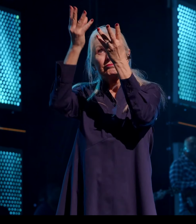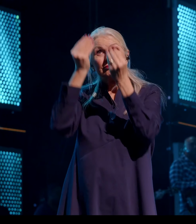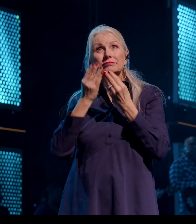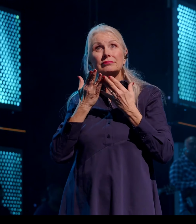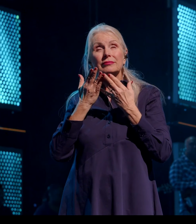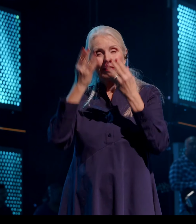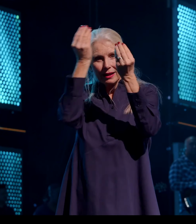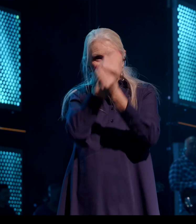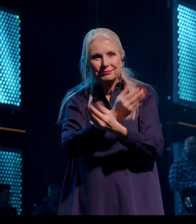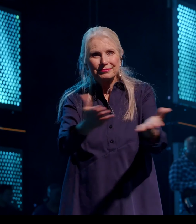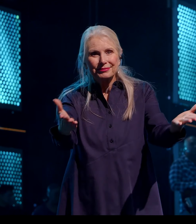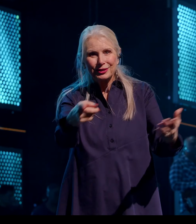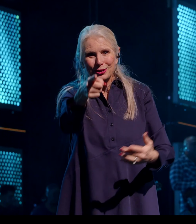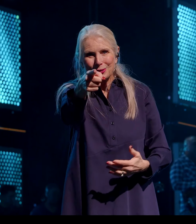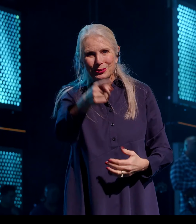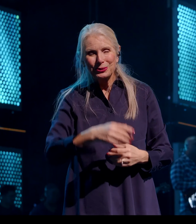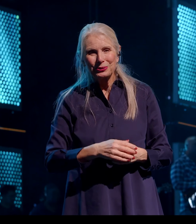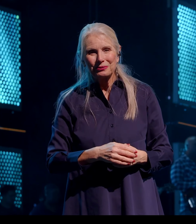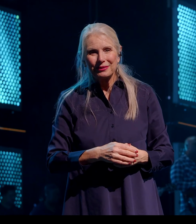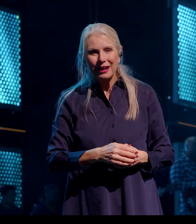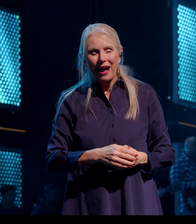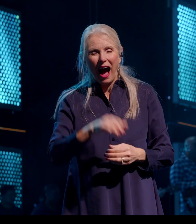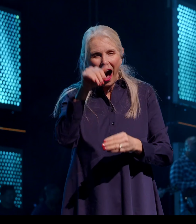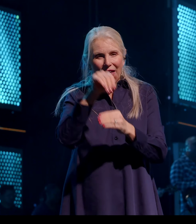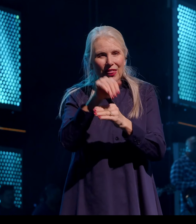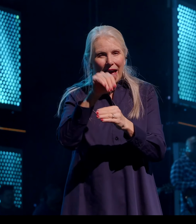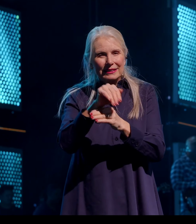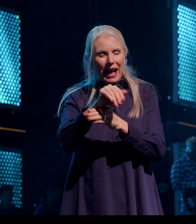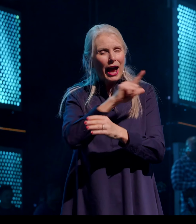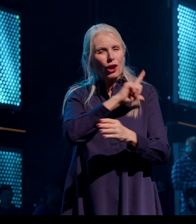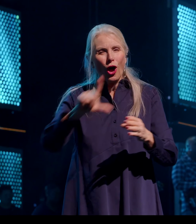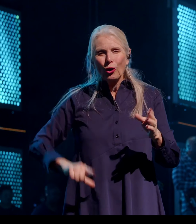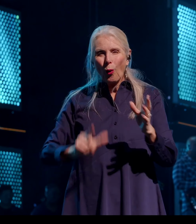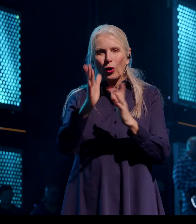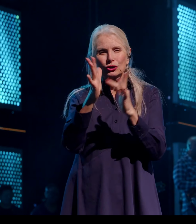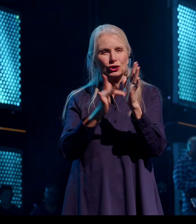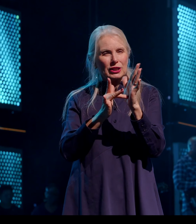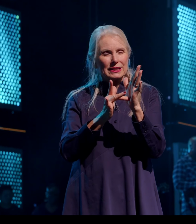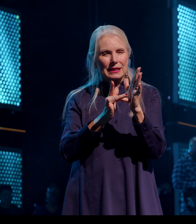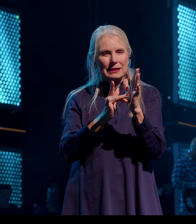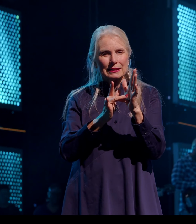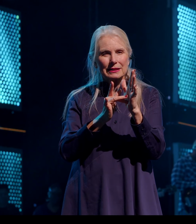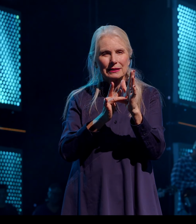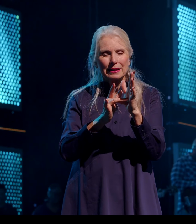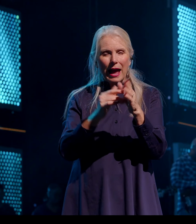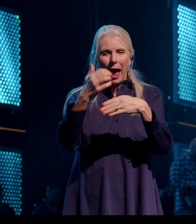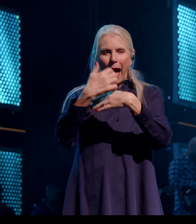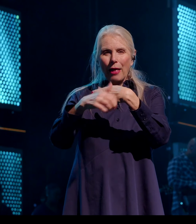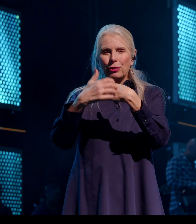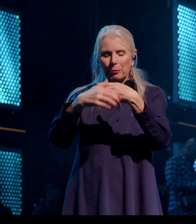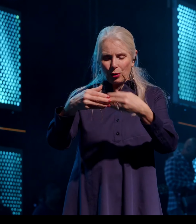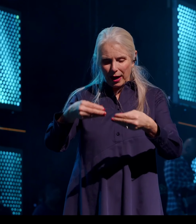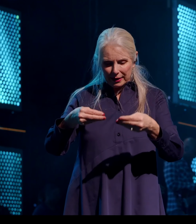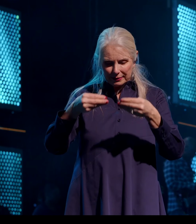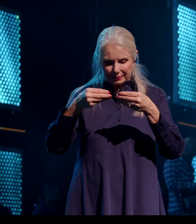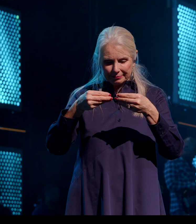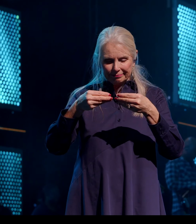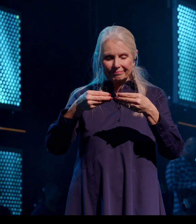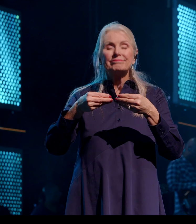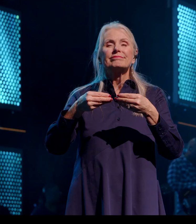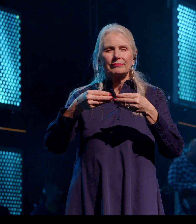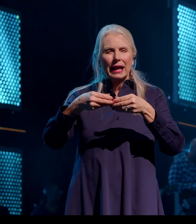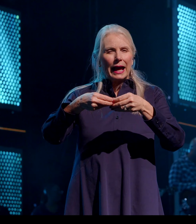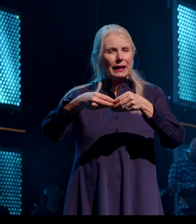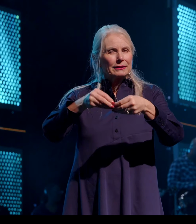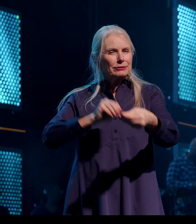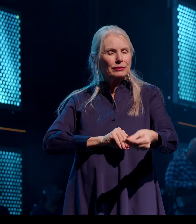The Lord Jesus, the night when he was betrayed, took bread, and when he had given thanks, he broke it and said, this is my body, which is for you. Do this